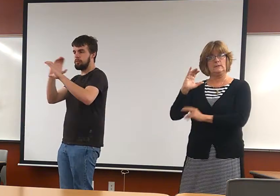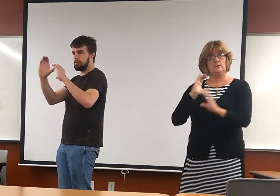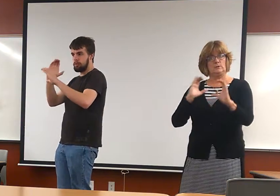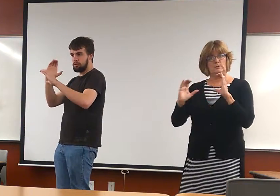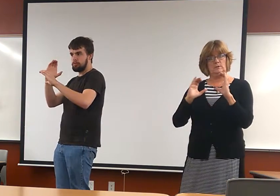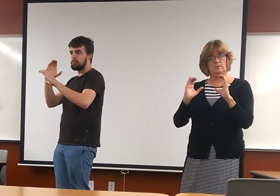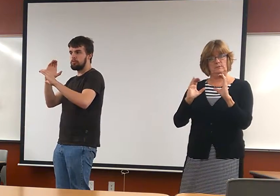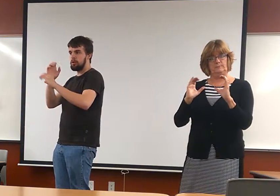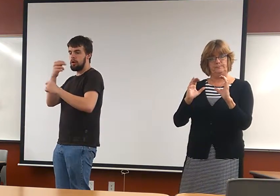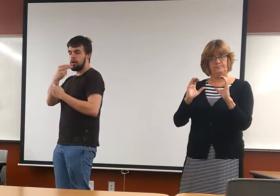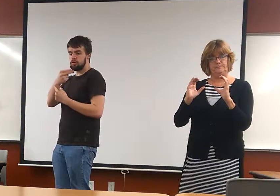HAPTIC,